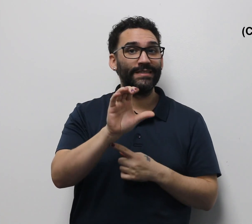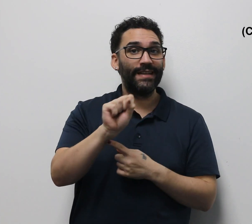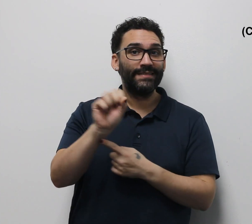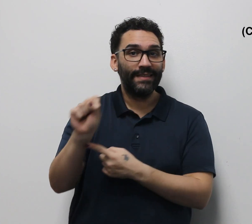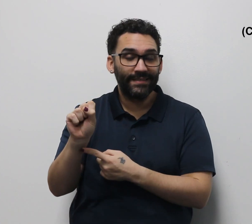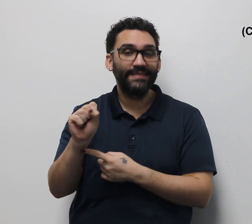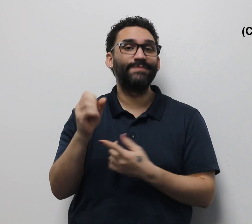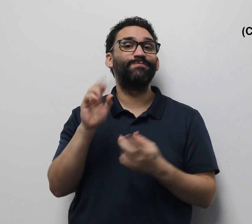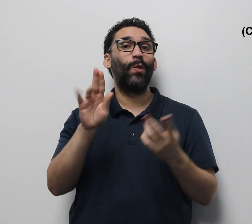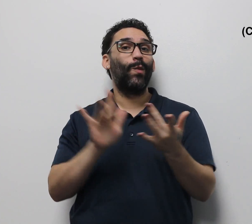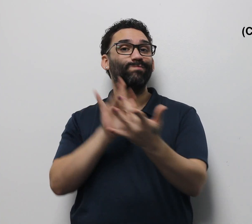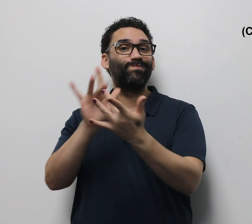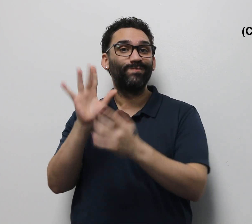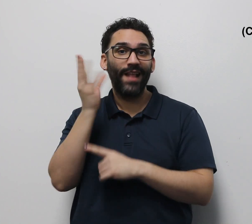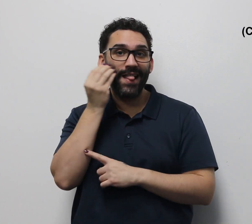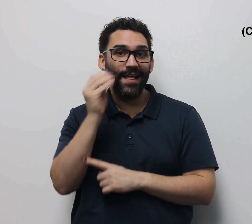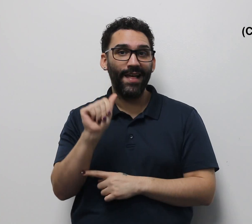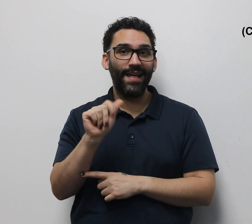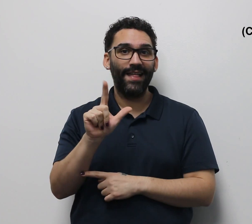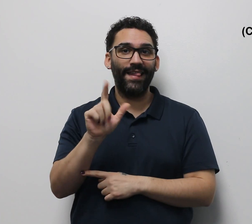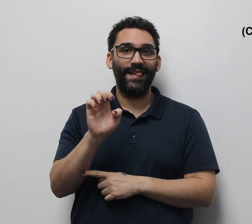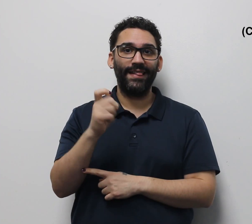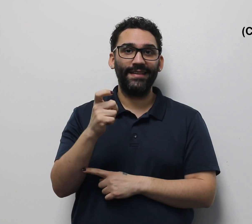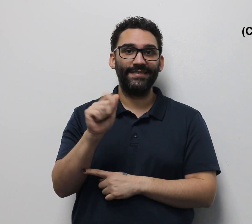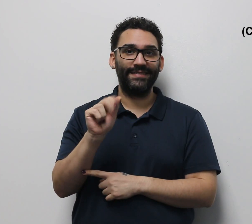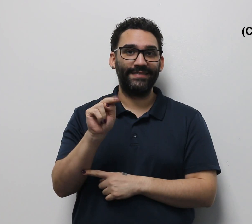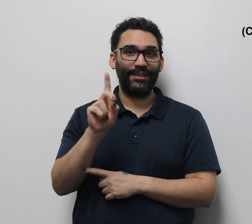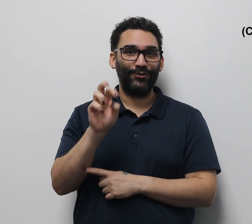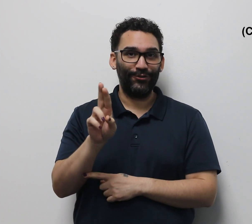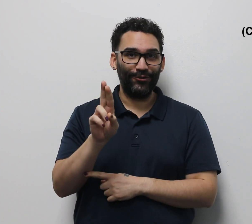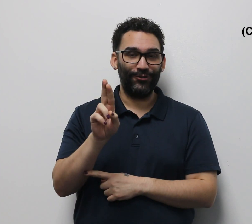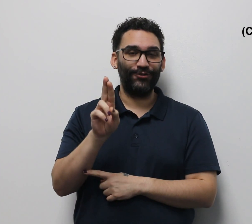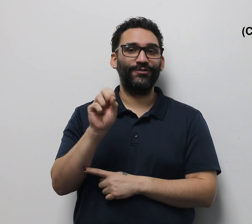specialist or reach out to Alexander Sanborn, who is our public